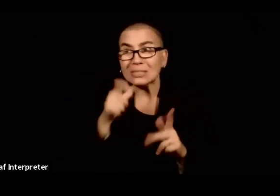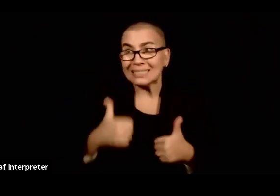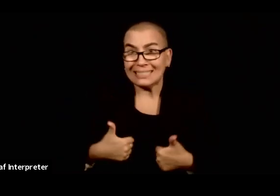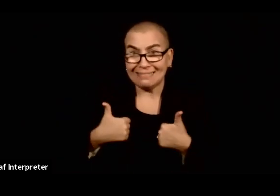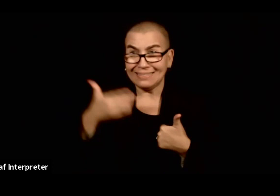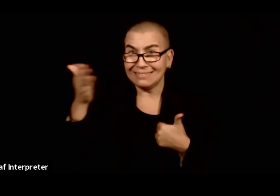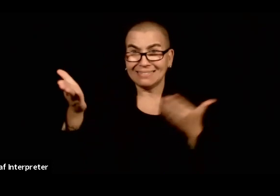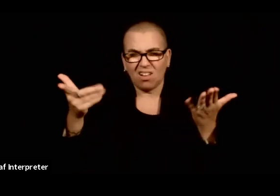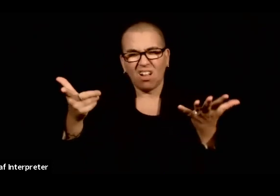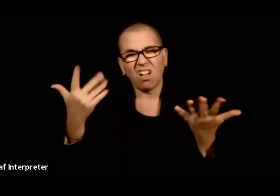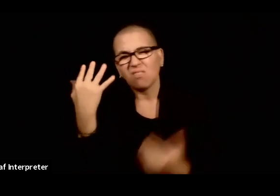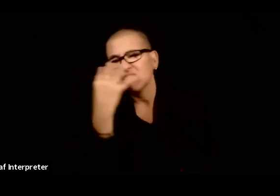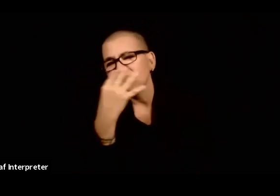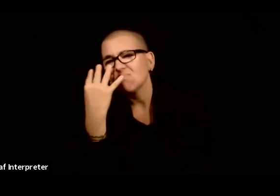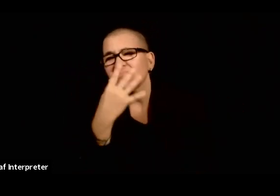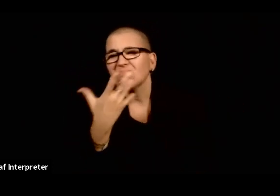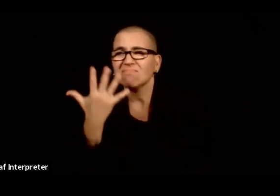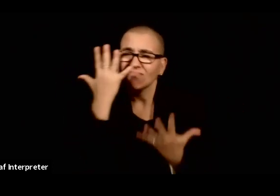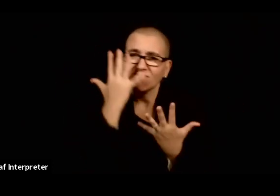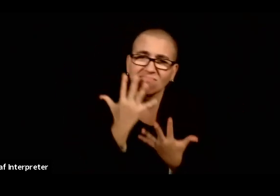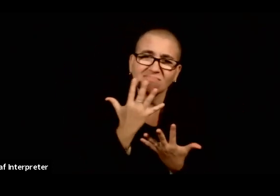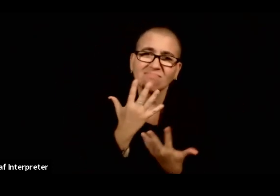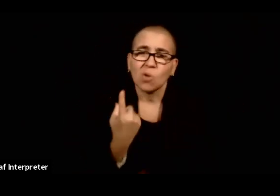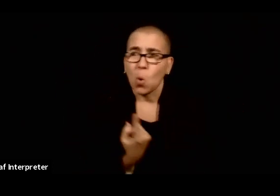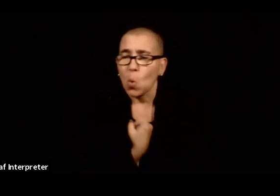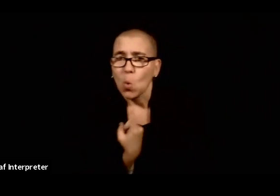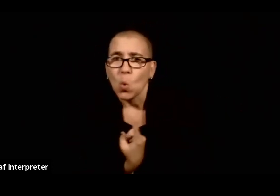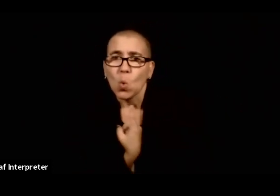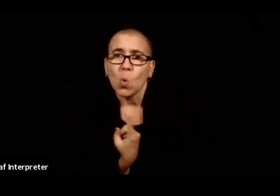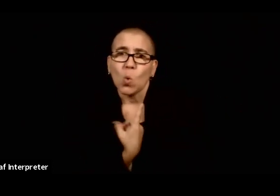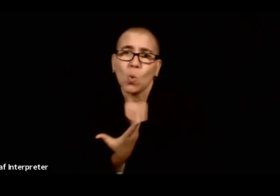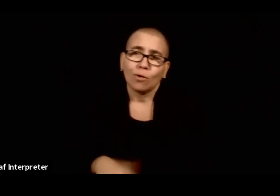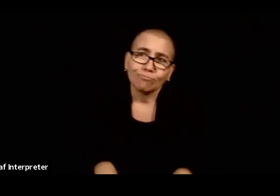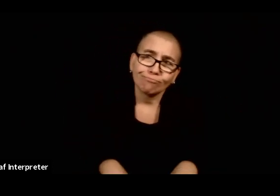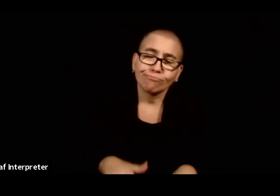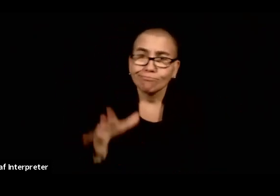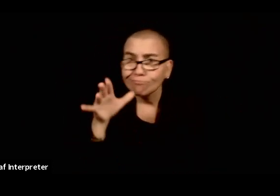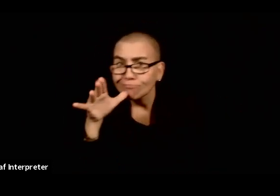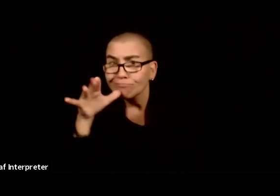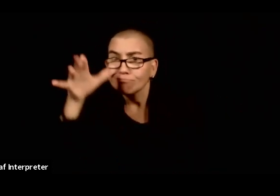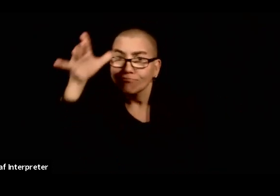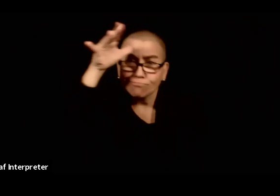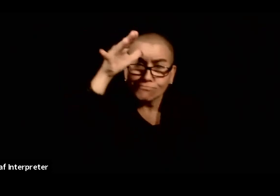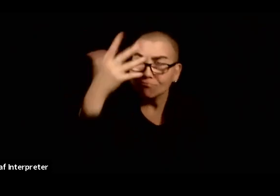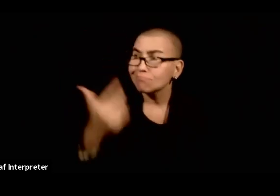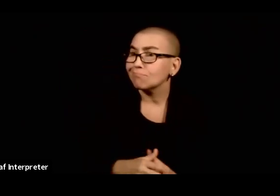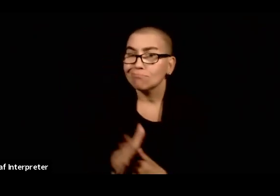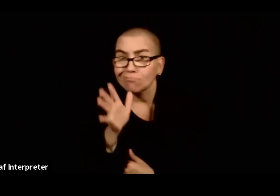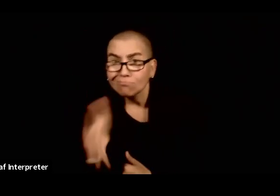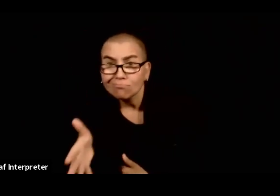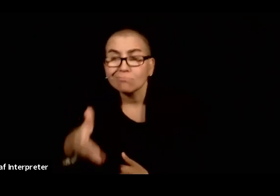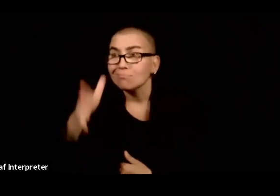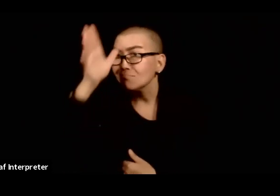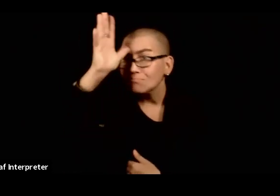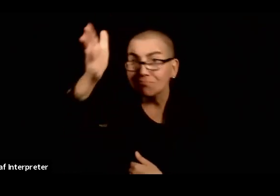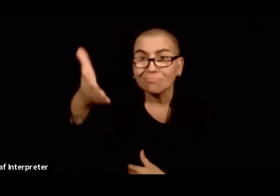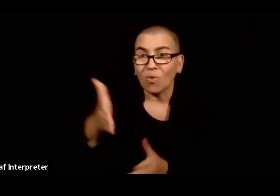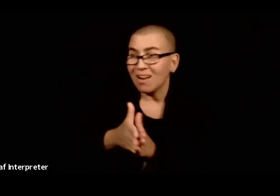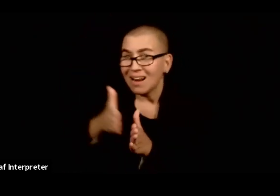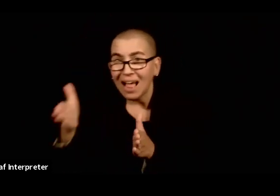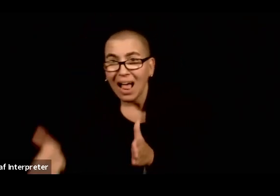fathers, grandparents, and neighbors who have given so much to this state and to their families. They have